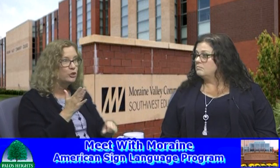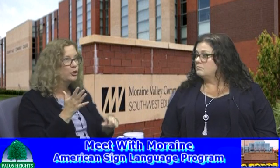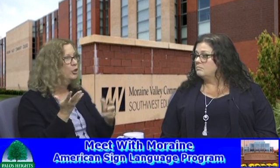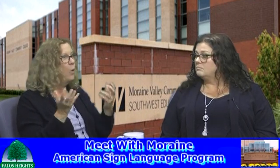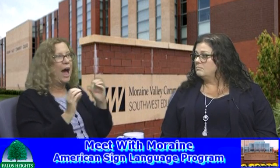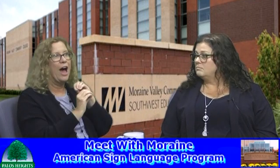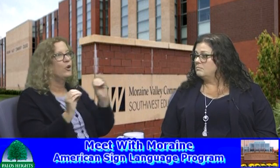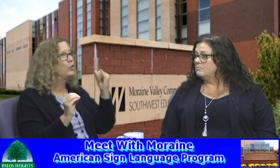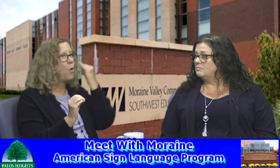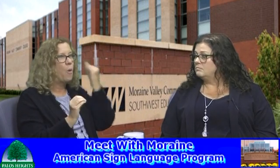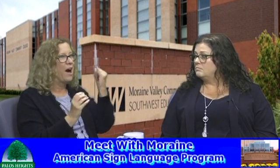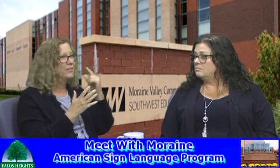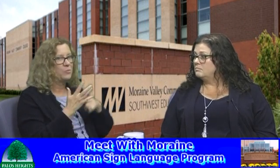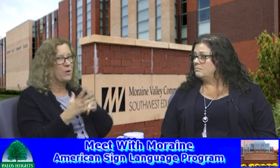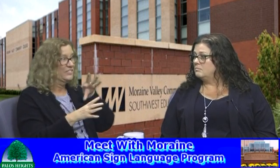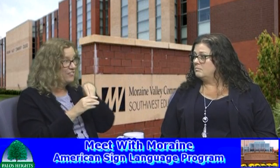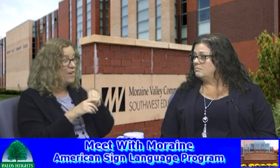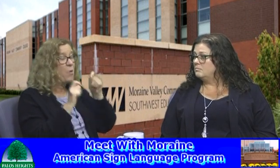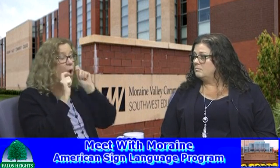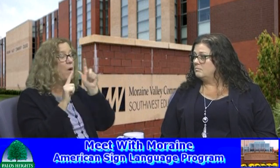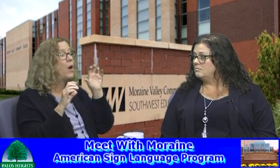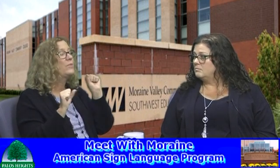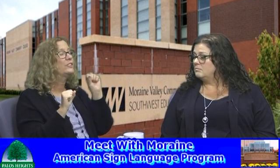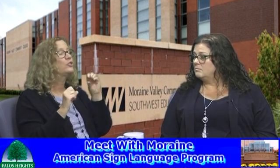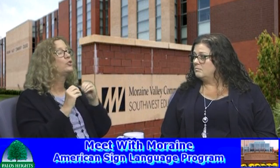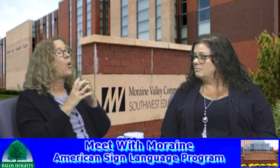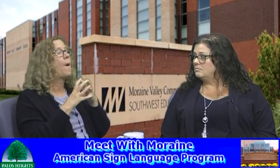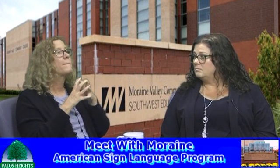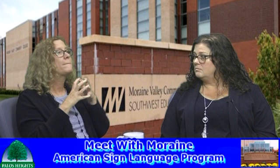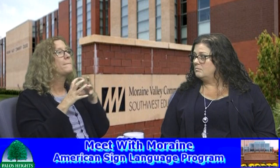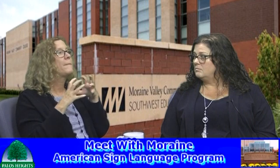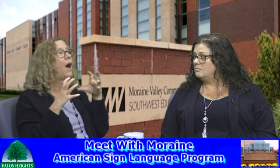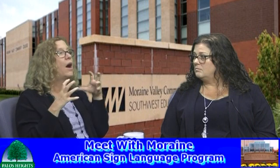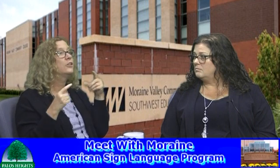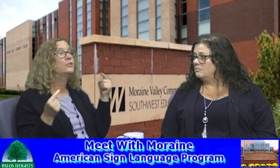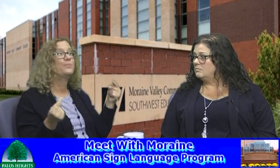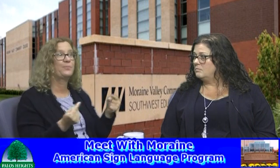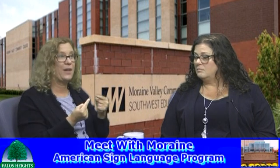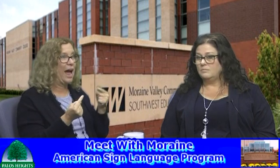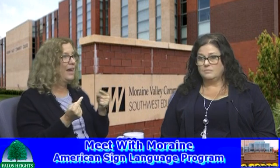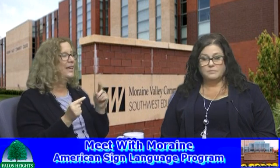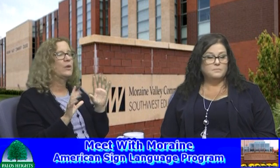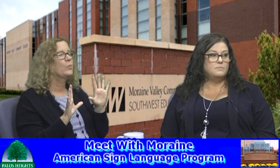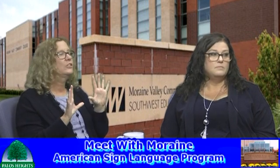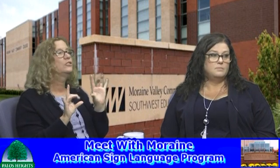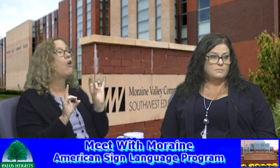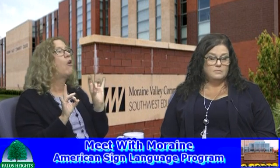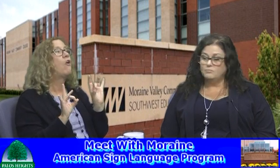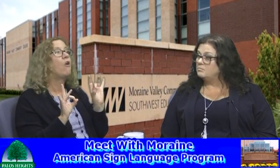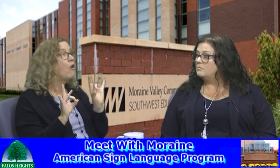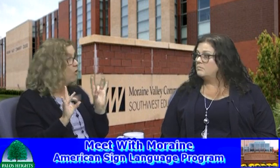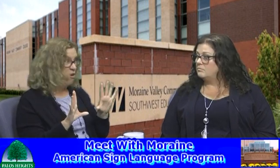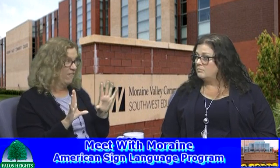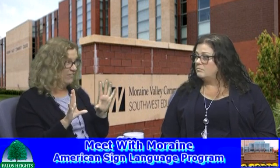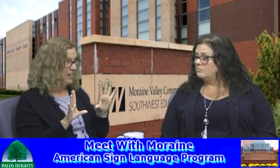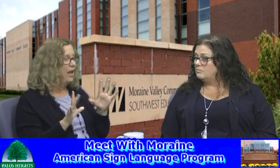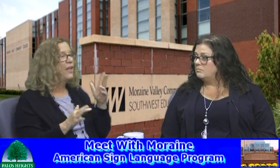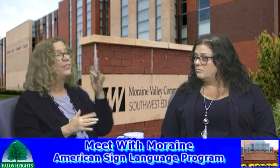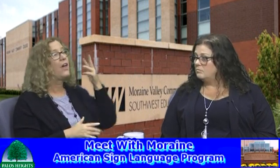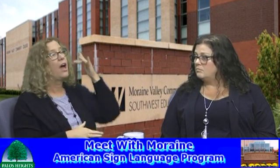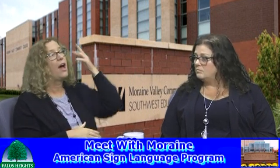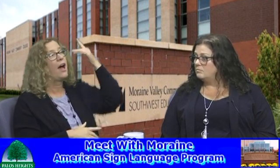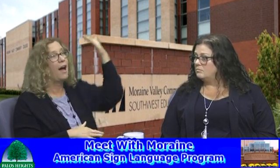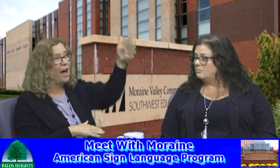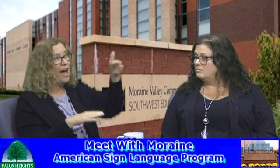I did not understand what was happening during the surgery. I had no idea what was involved. And when I woke up, I was in so much pain. It